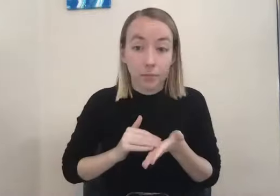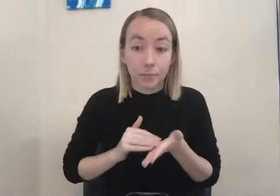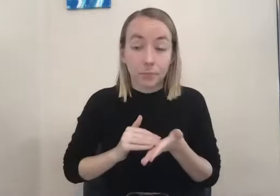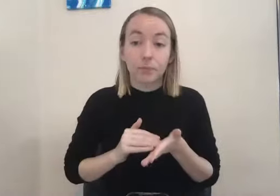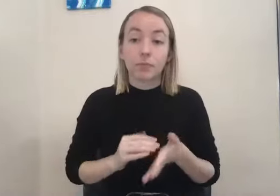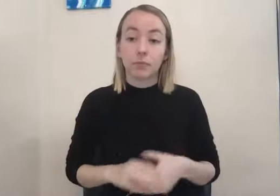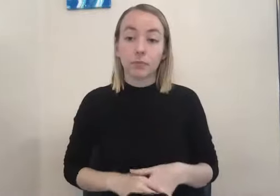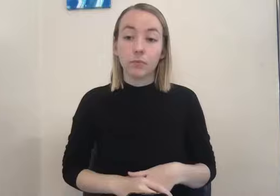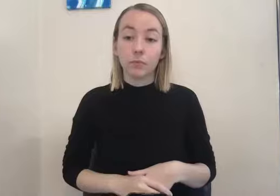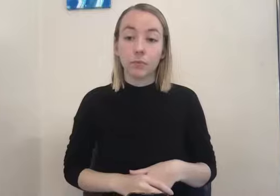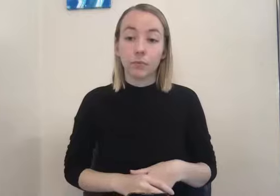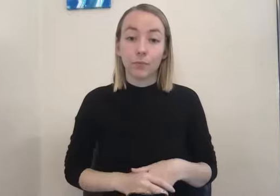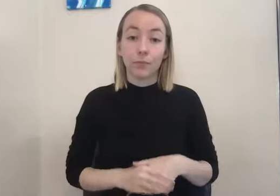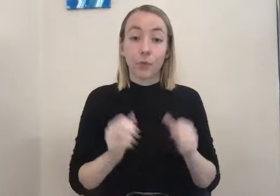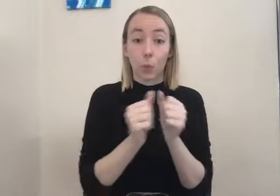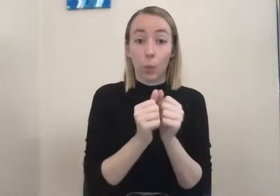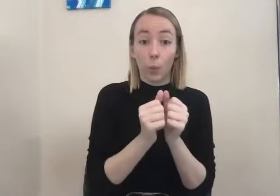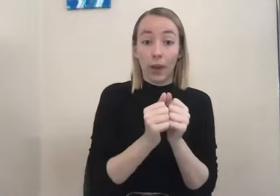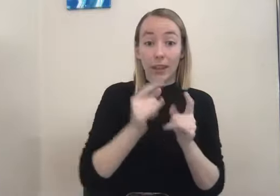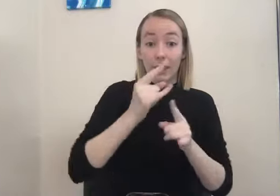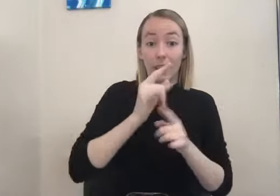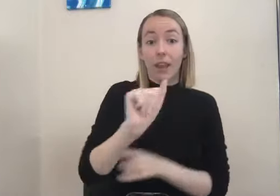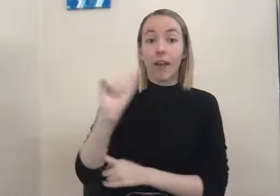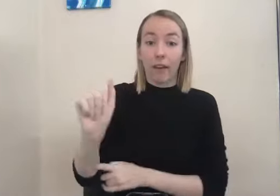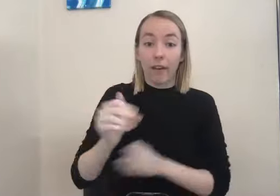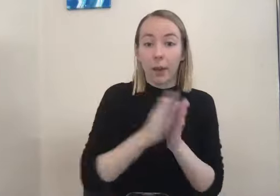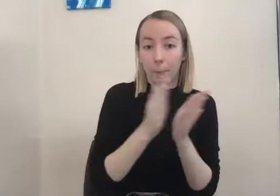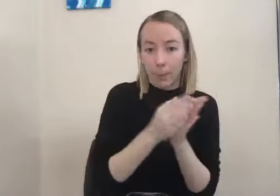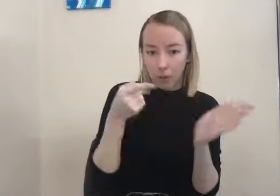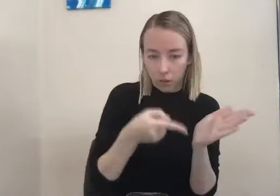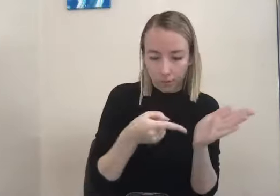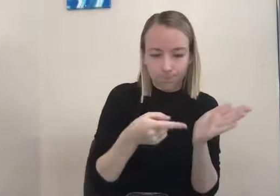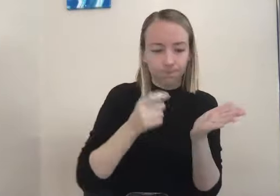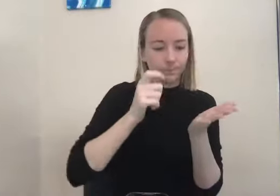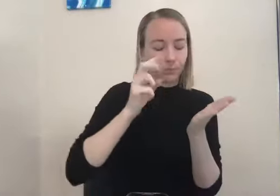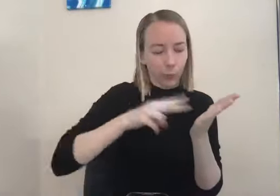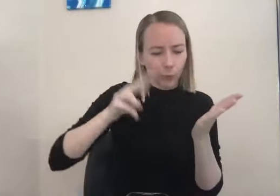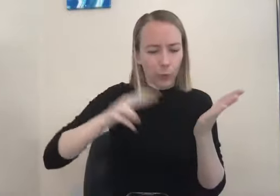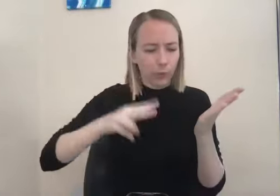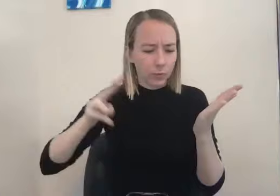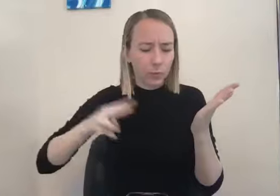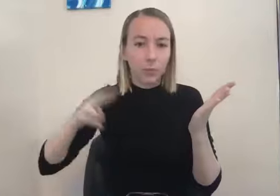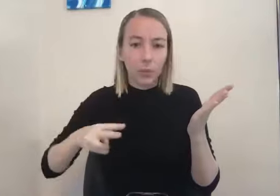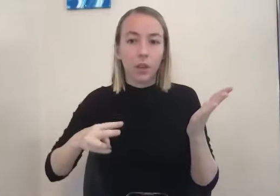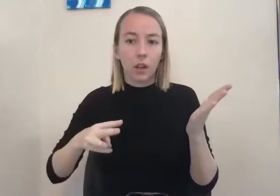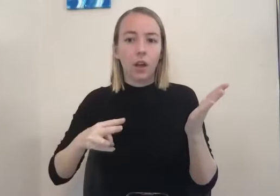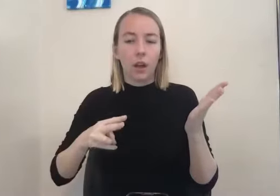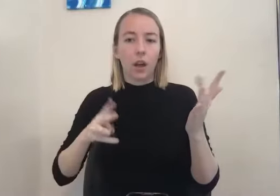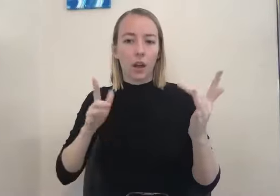wanted to get fixed. But my first step 4 and 5, I really believe that I didn't really know what direction